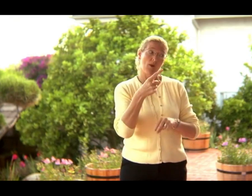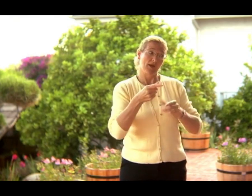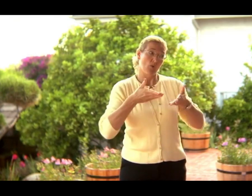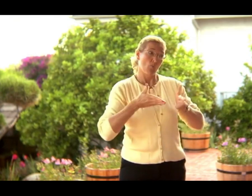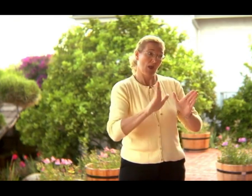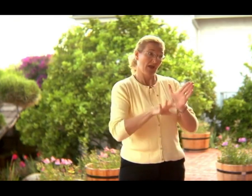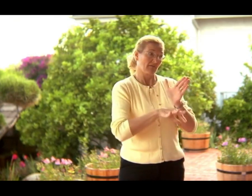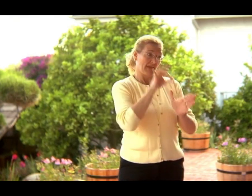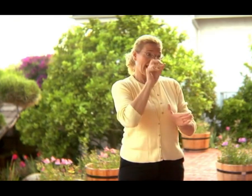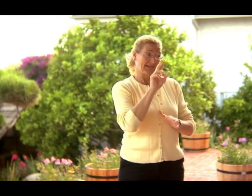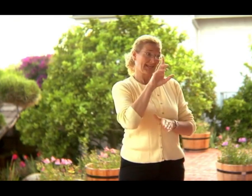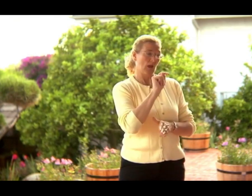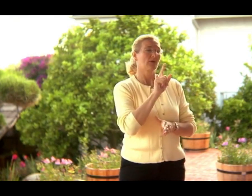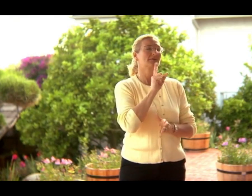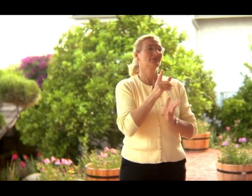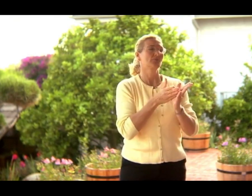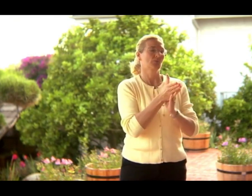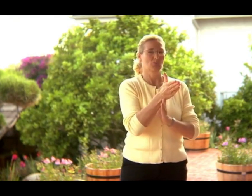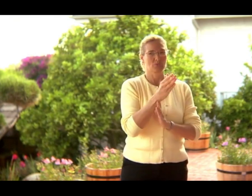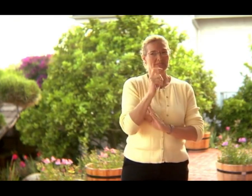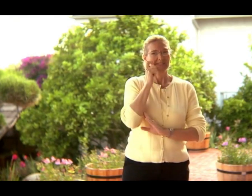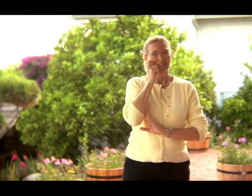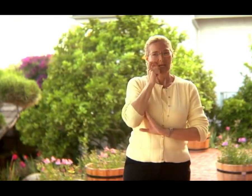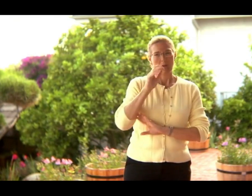the only way to know for sure is with a skin biopsy.